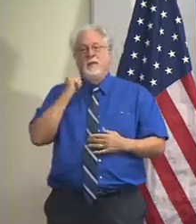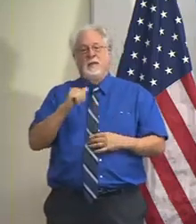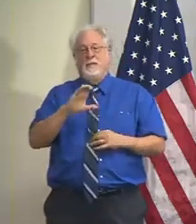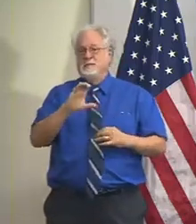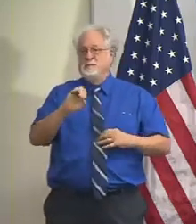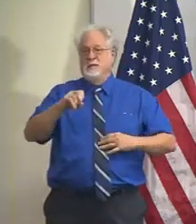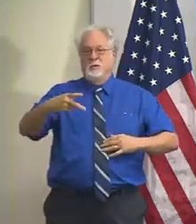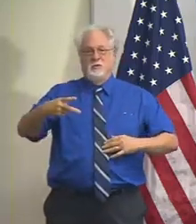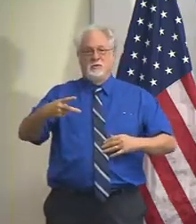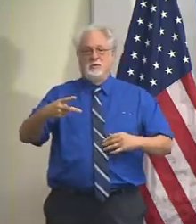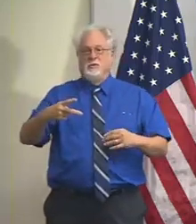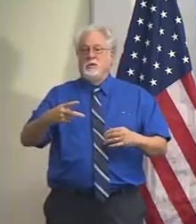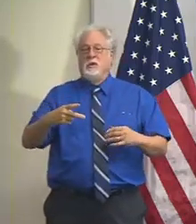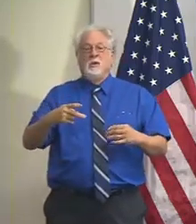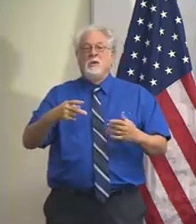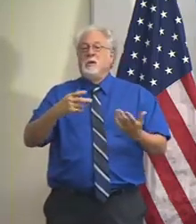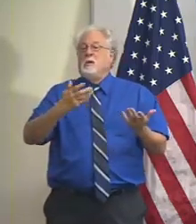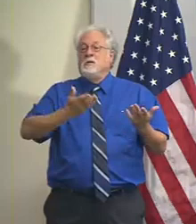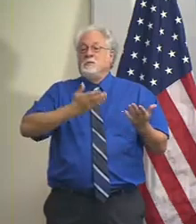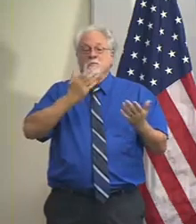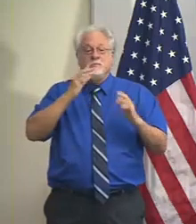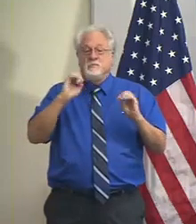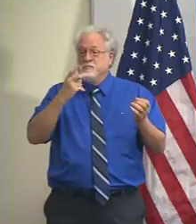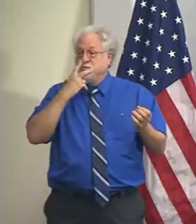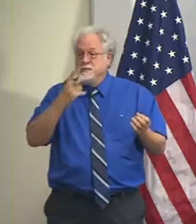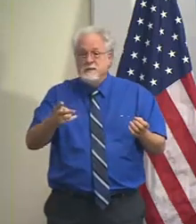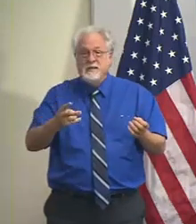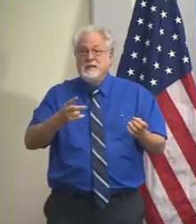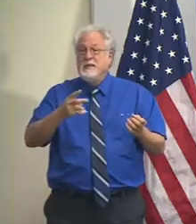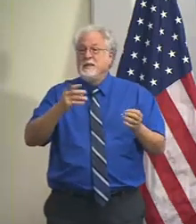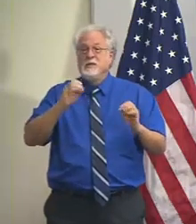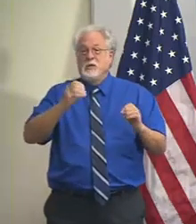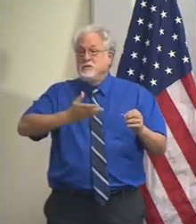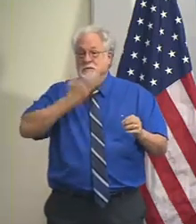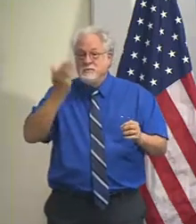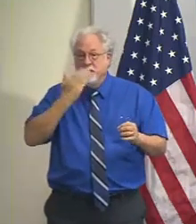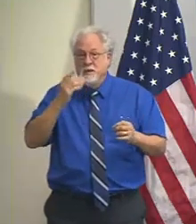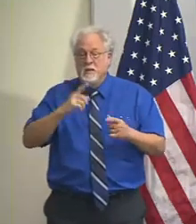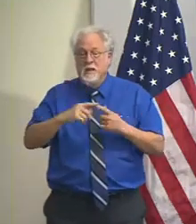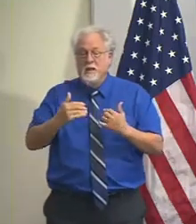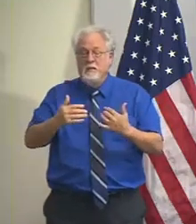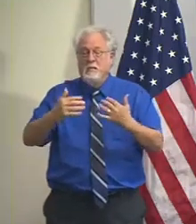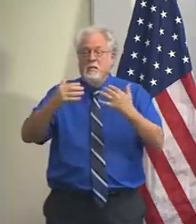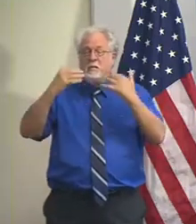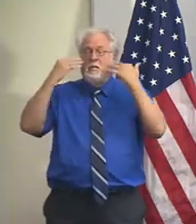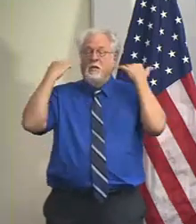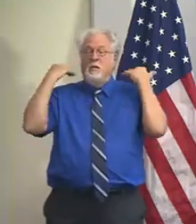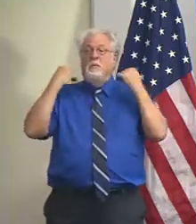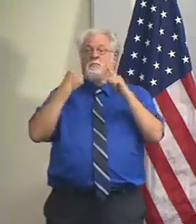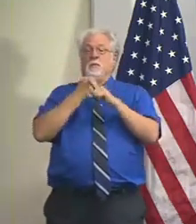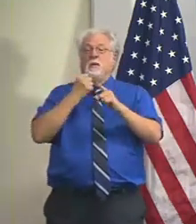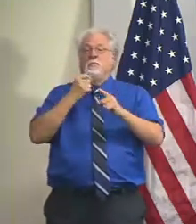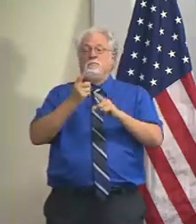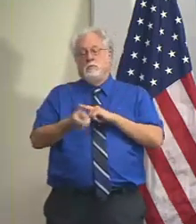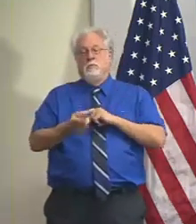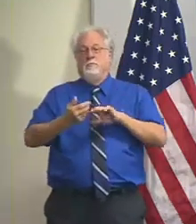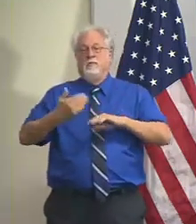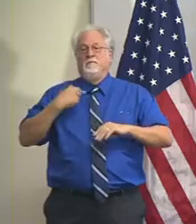carbon monoxide is a colorless, odorless gas, and it overcomes individuals before they even know